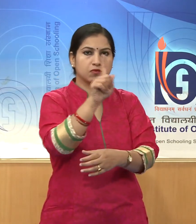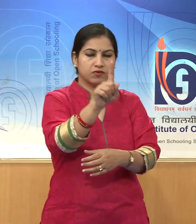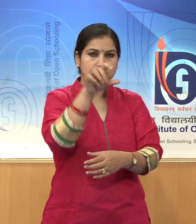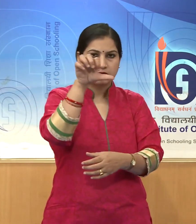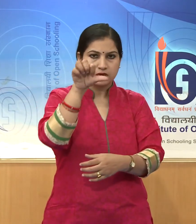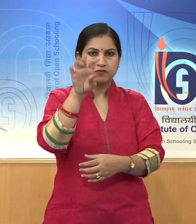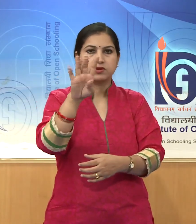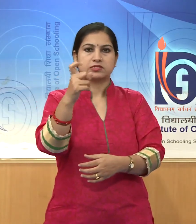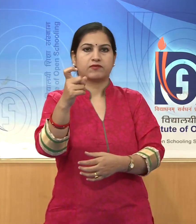1947.